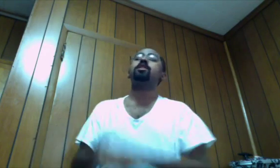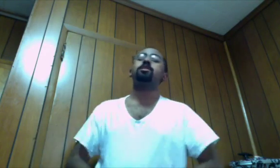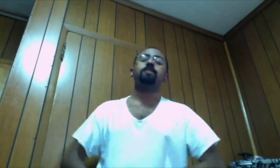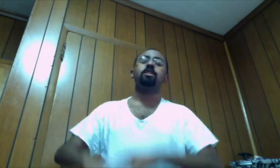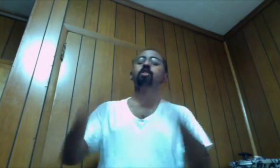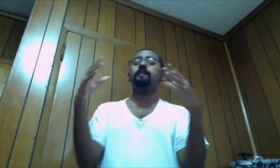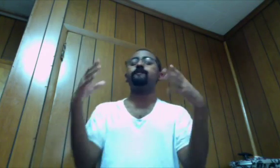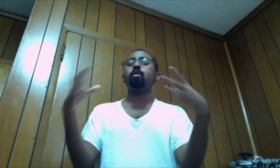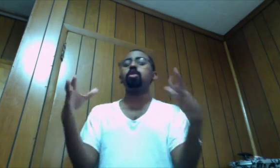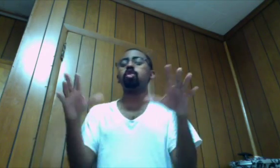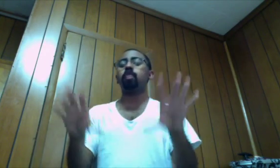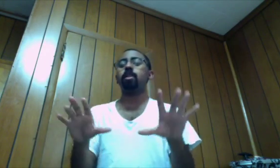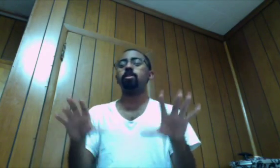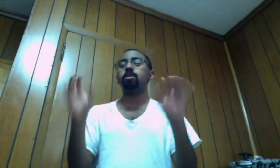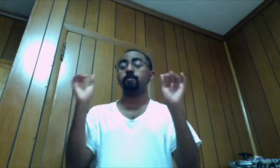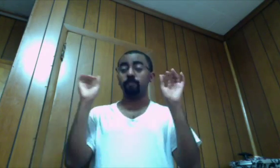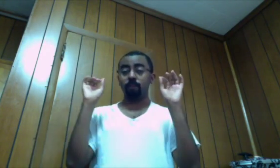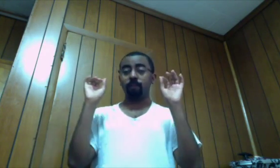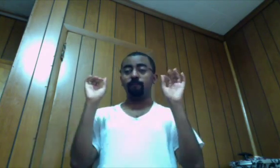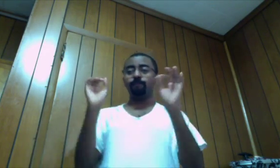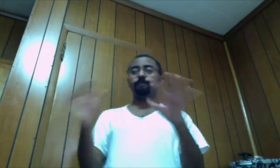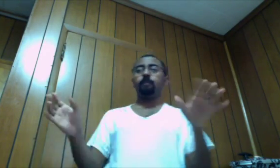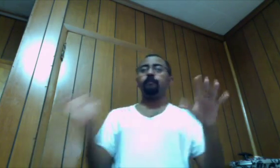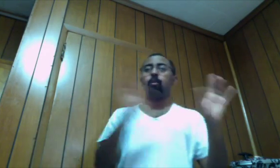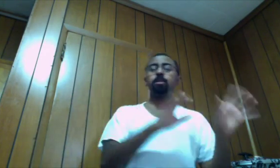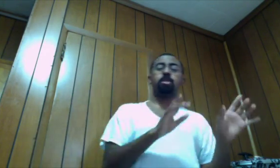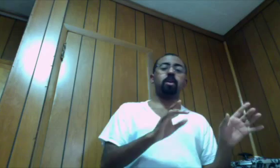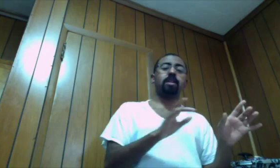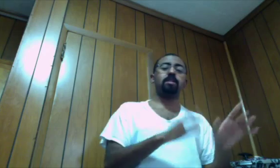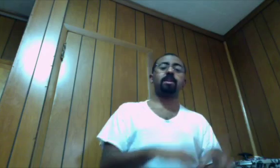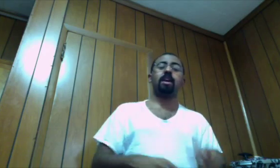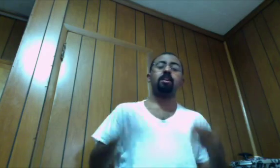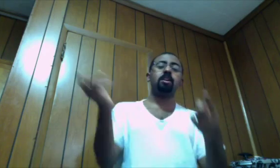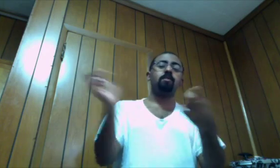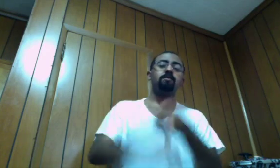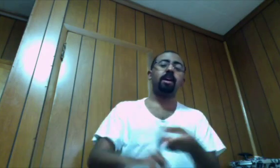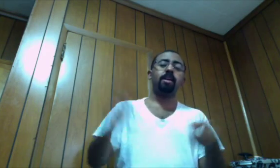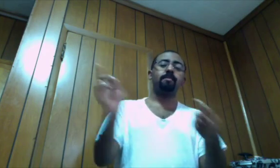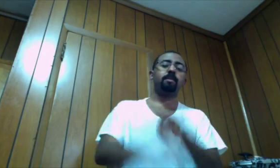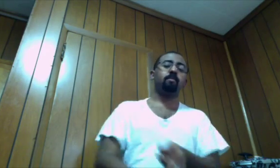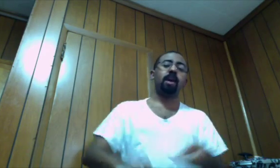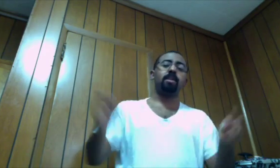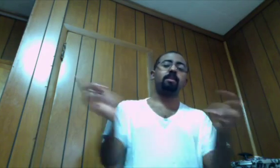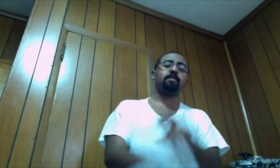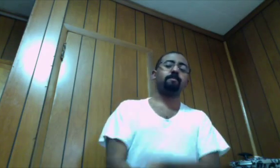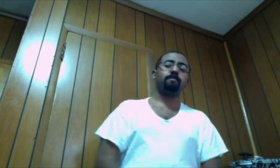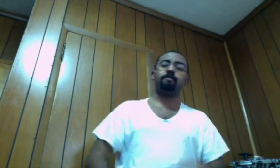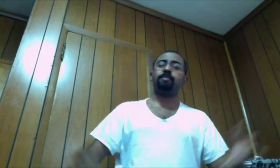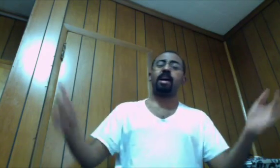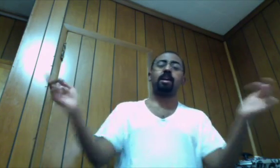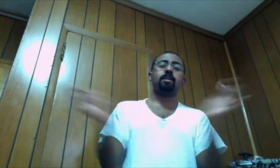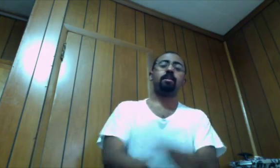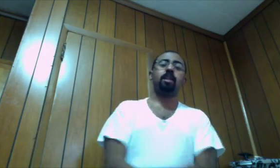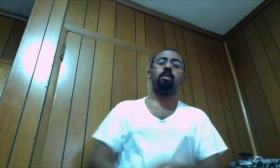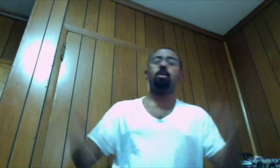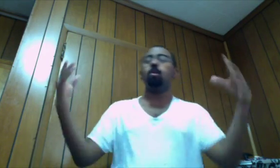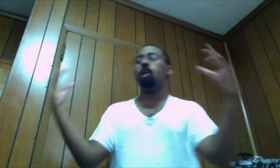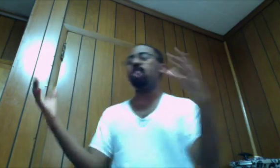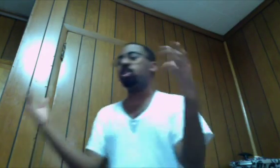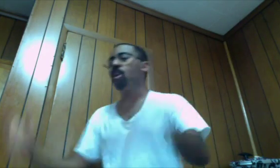awesome. There are 4 trailers before the show actually began. Red, white, black, yellow. Watch all